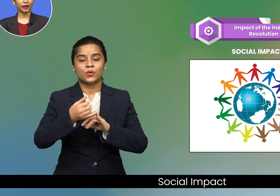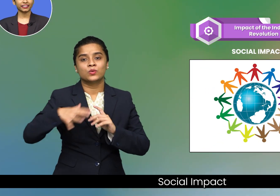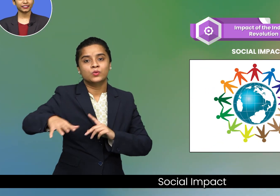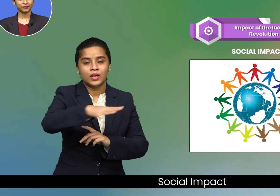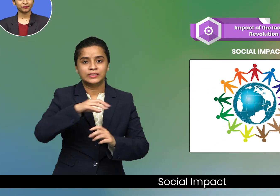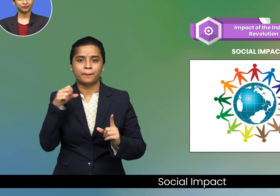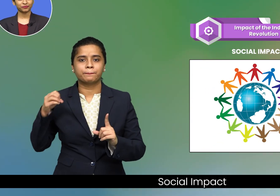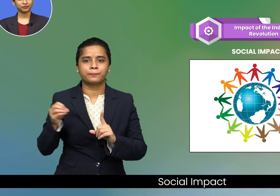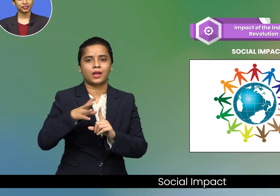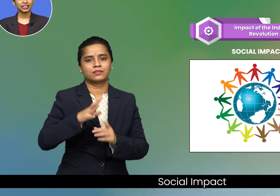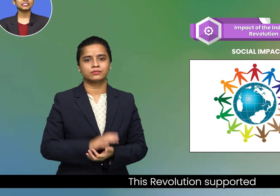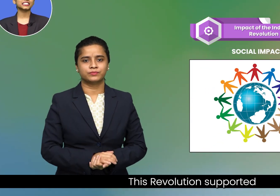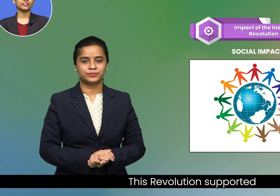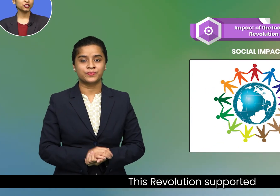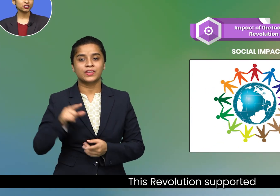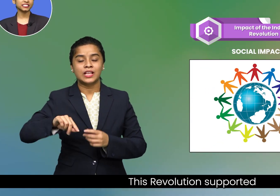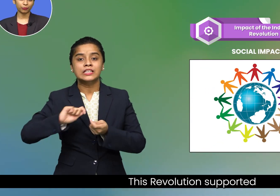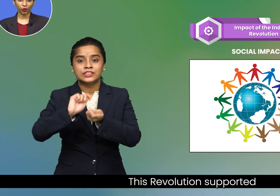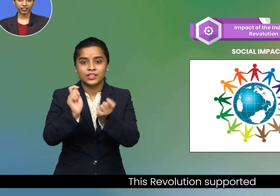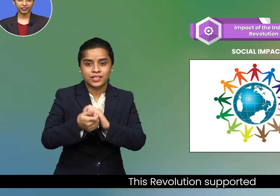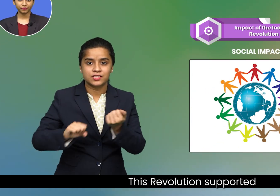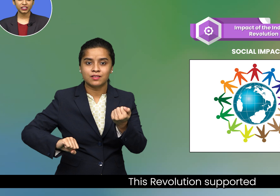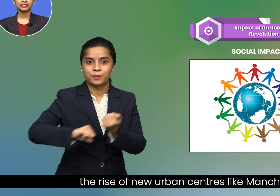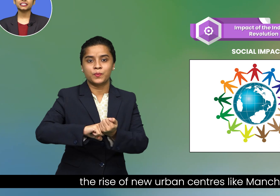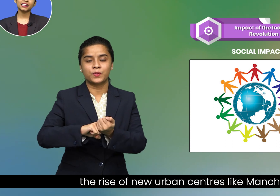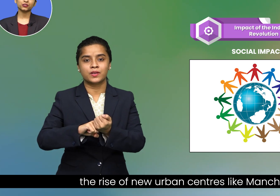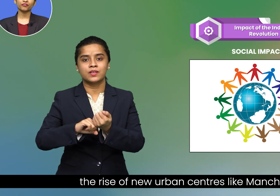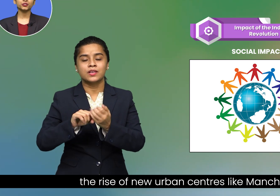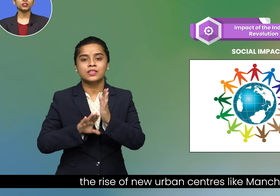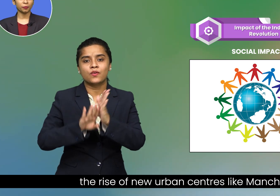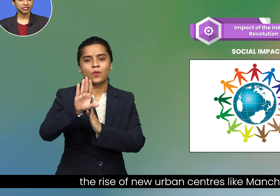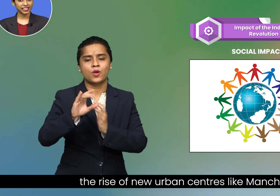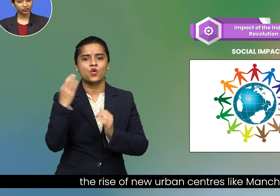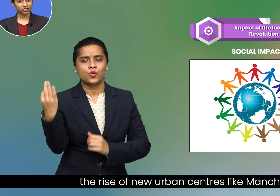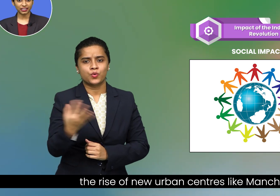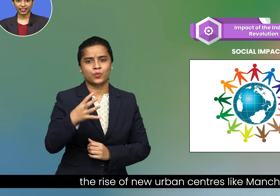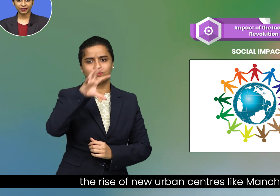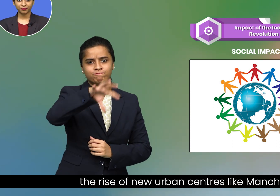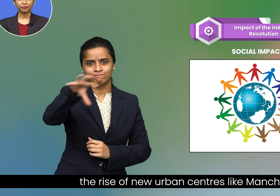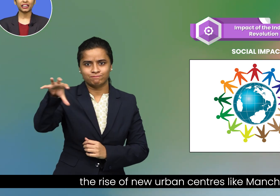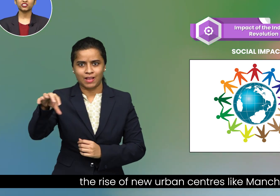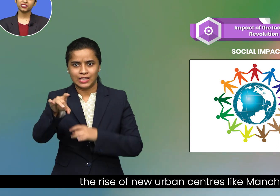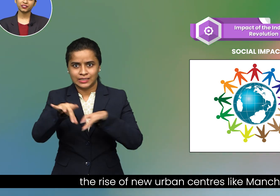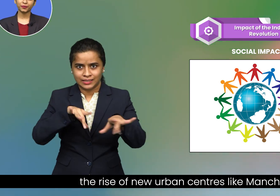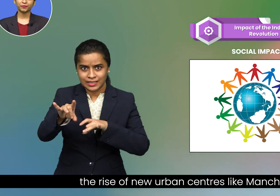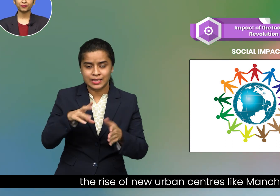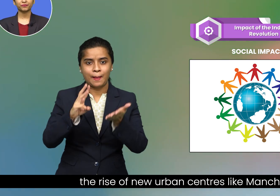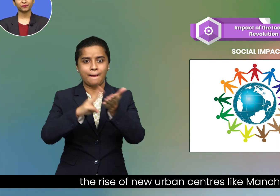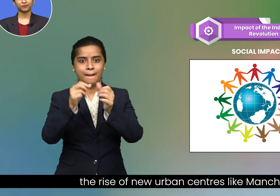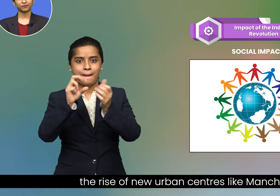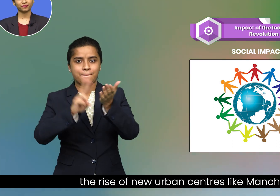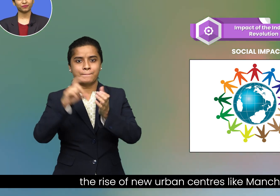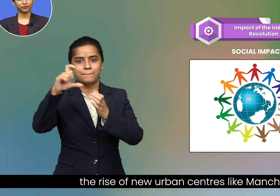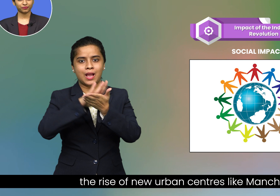Social impact. This revolution supported the rise of new urban centers like Manchester,